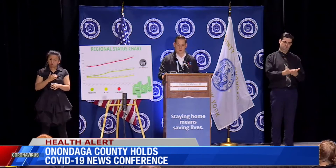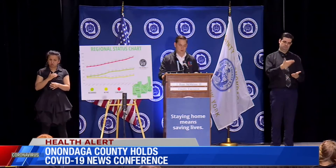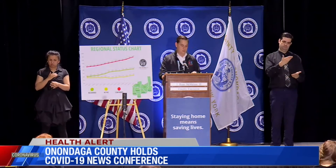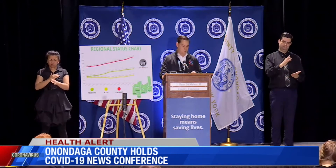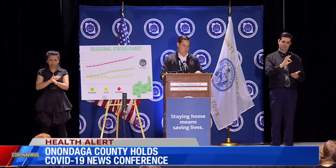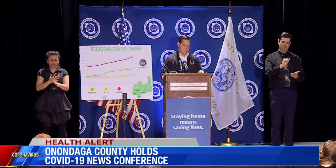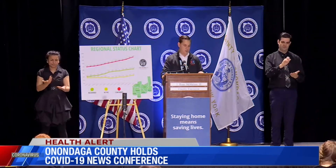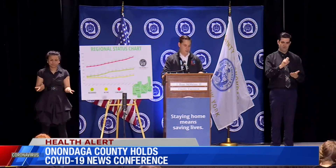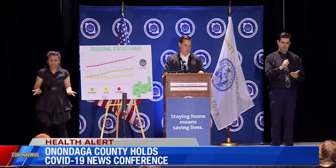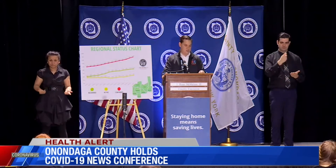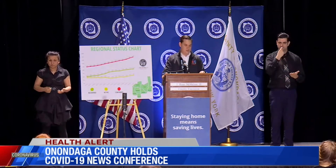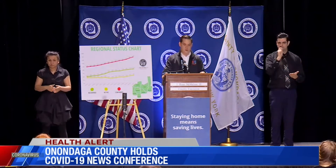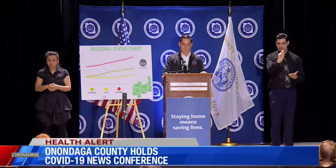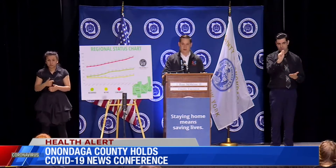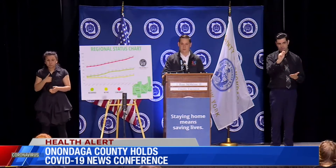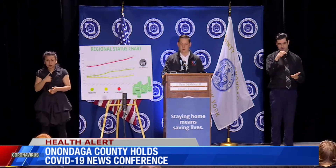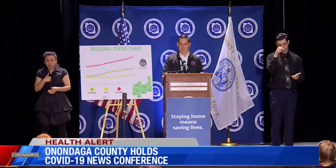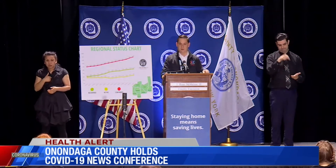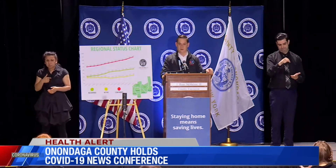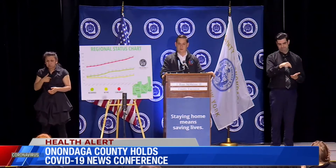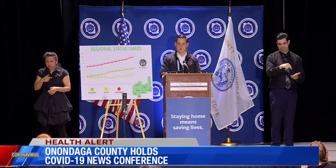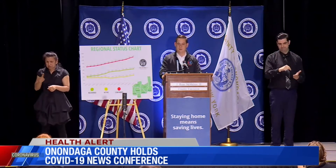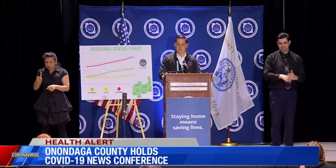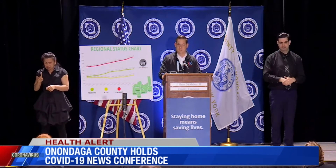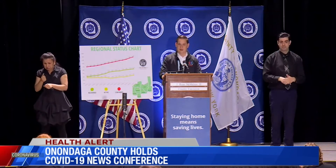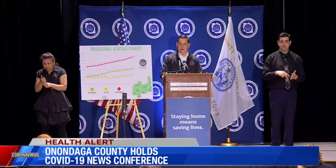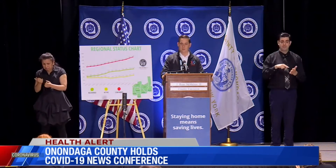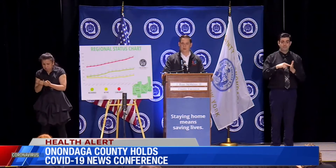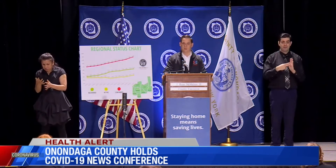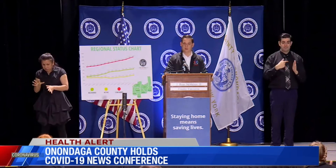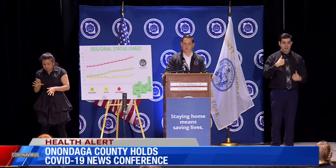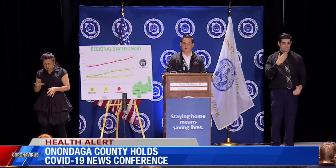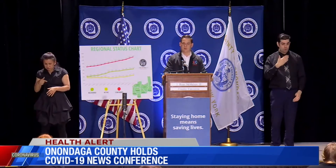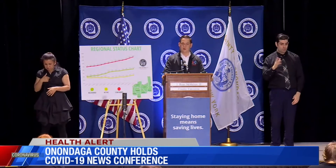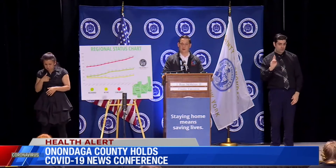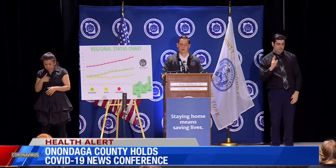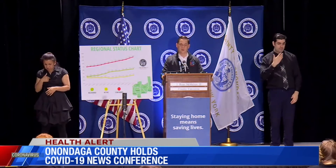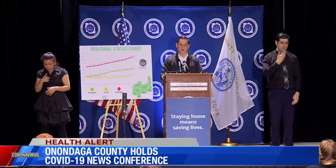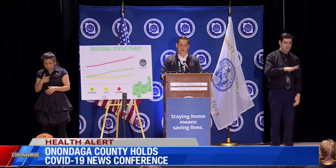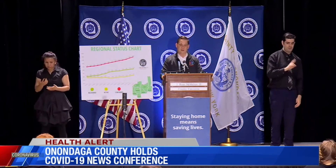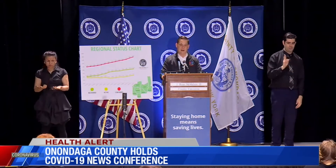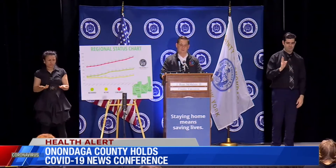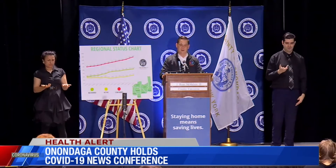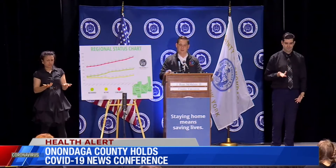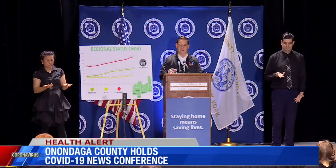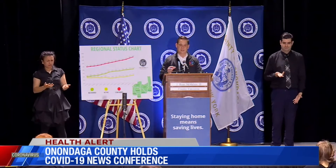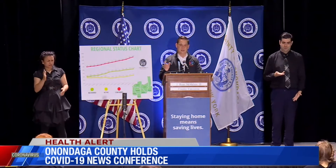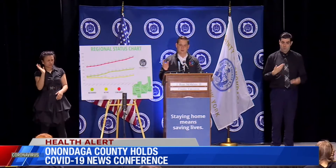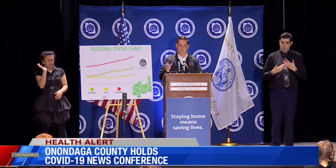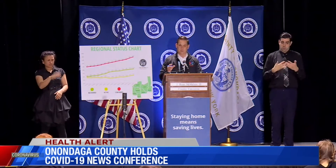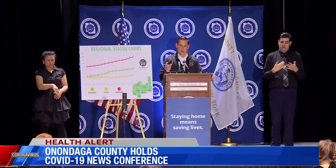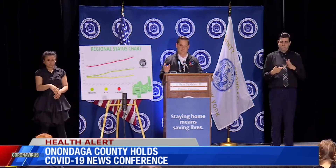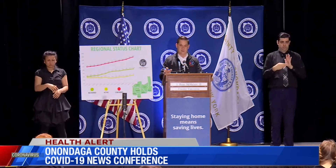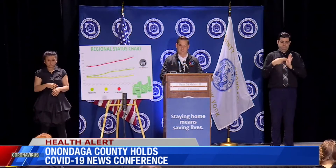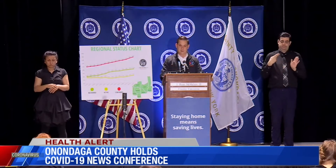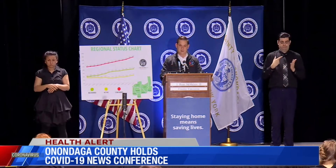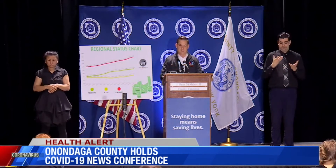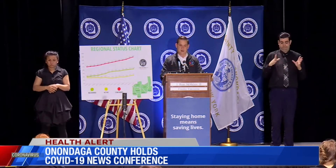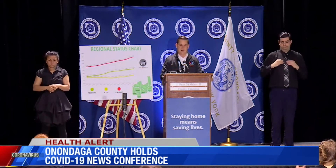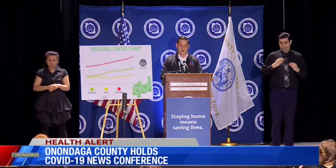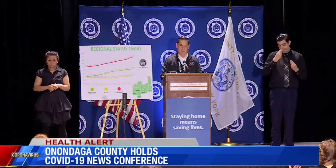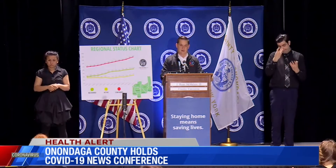a good Republican or a bad Republican or not a Republican, whatever they want to call me. I've gotten very thick skin through this